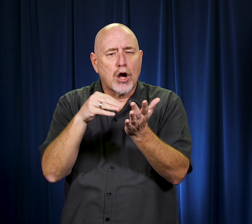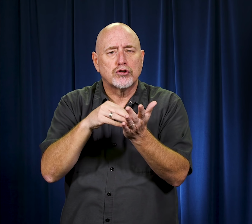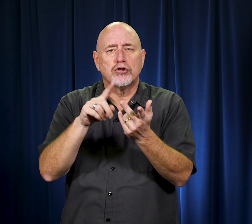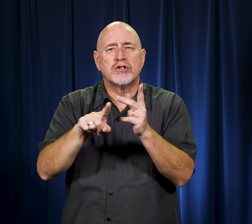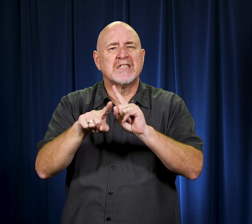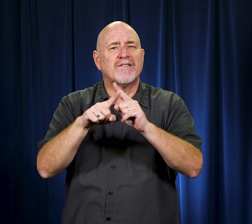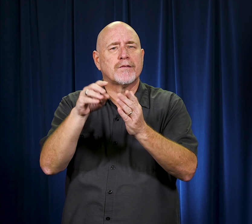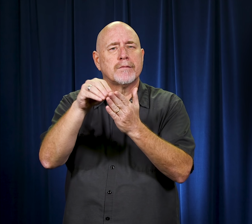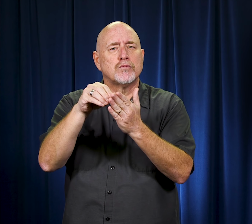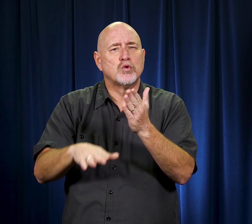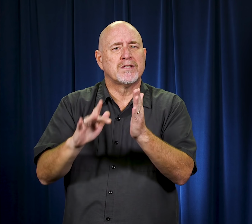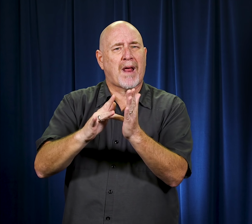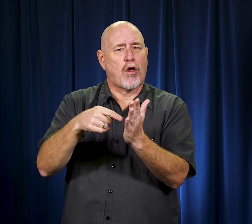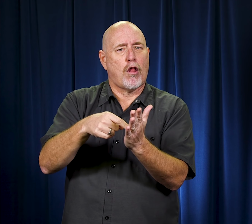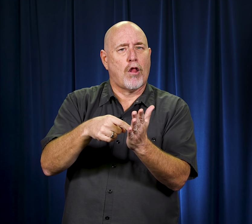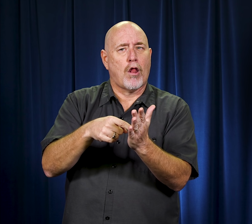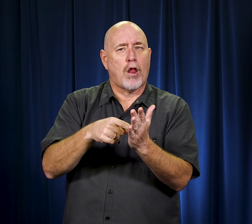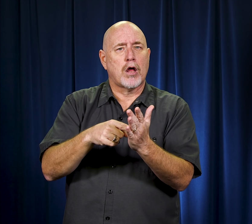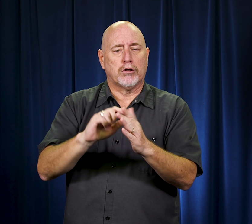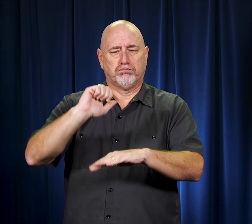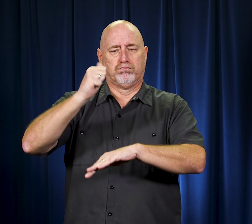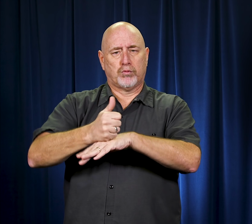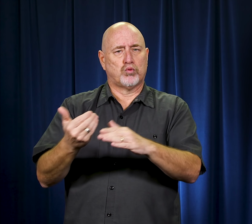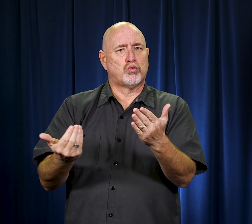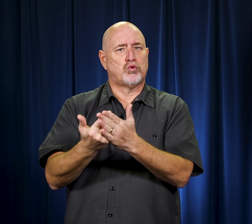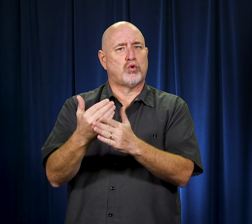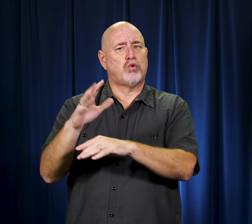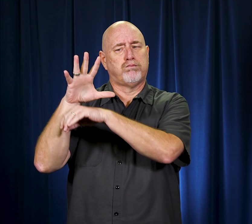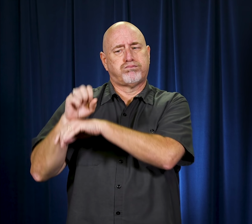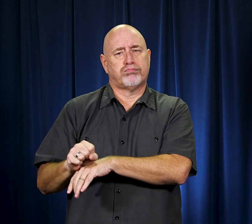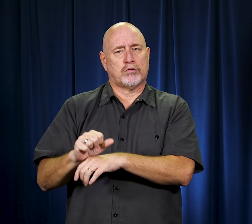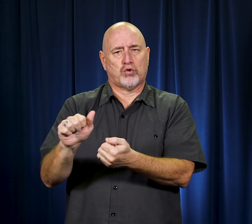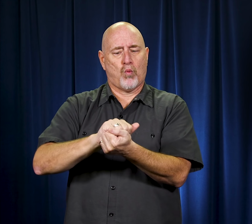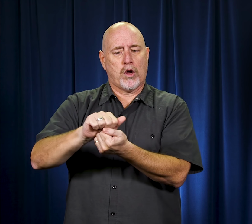medical students implemented hand washing procedures,